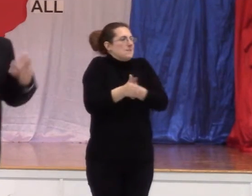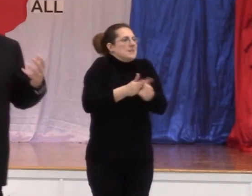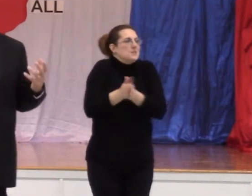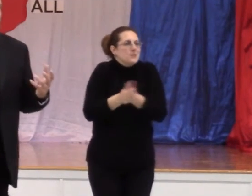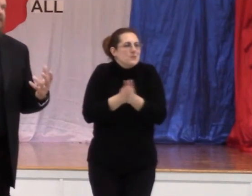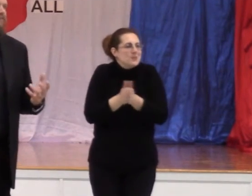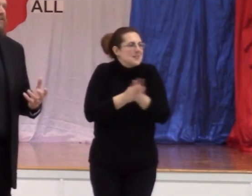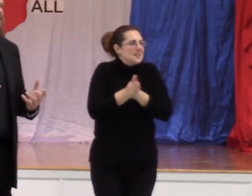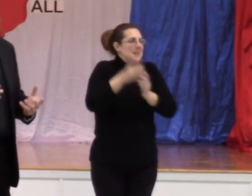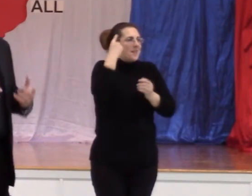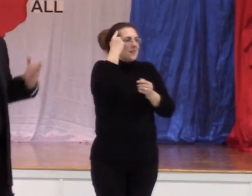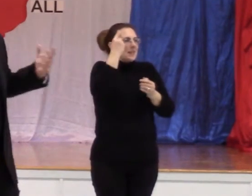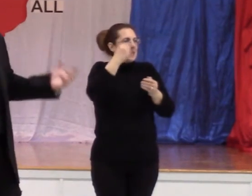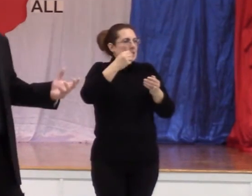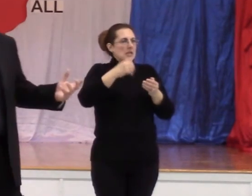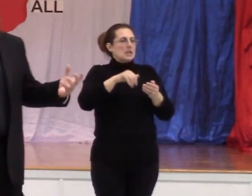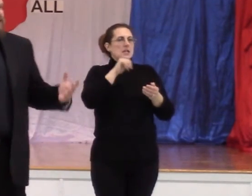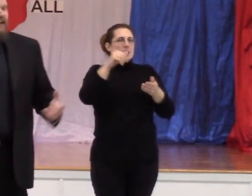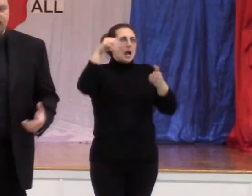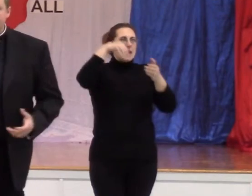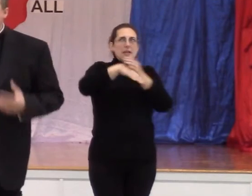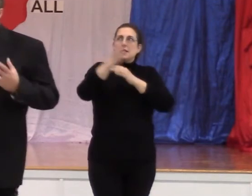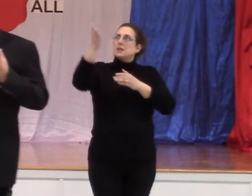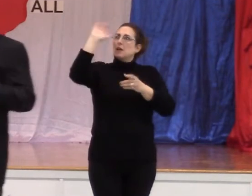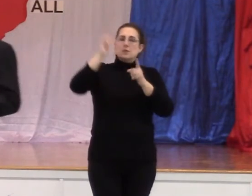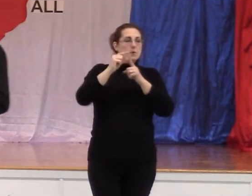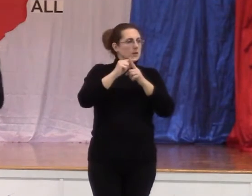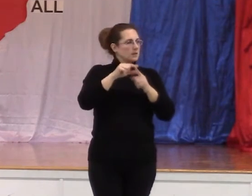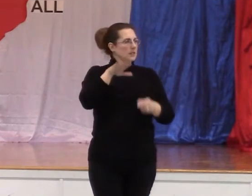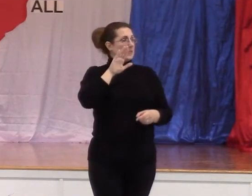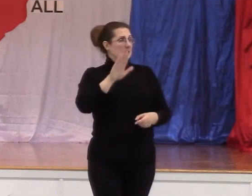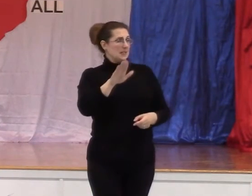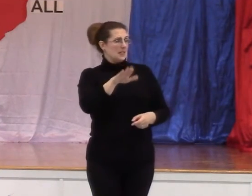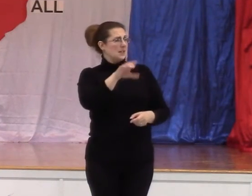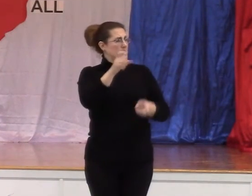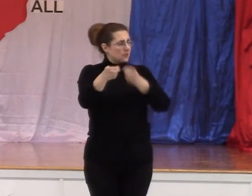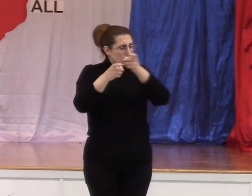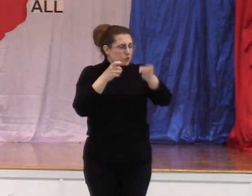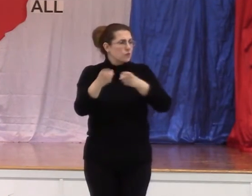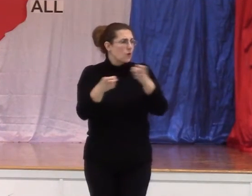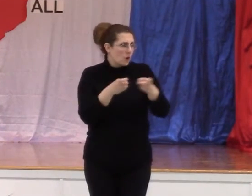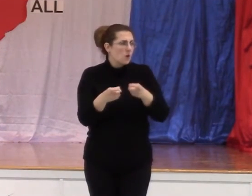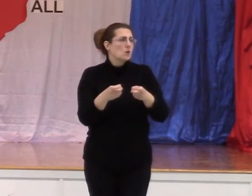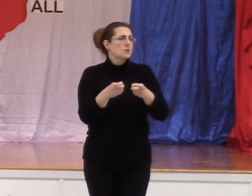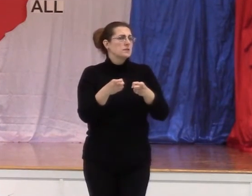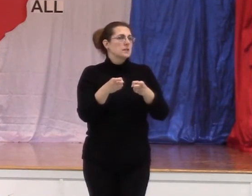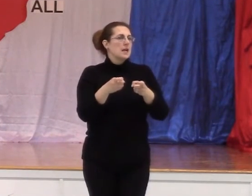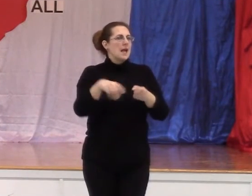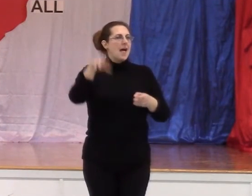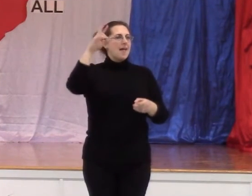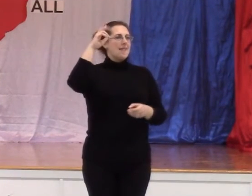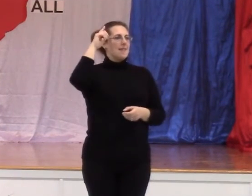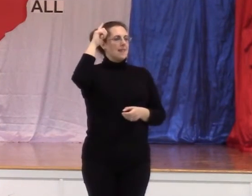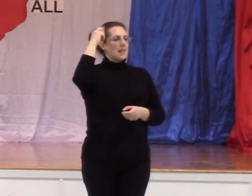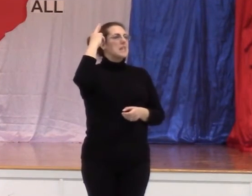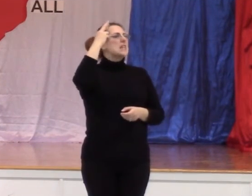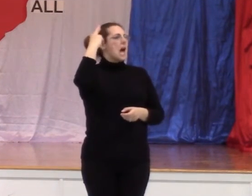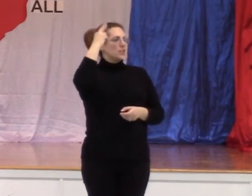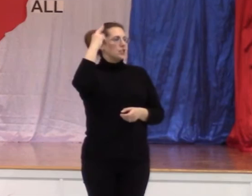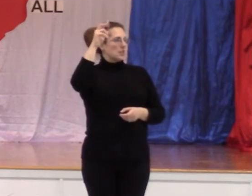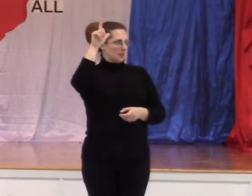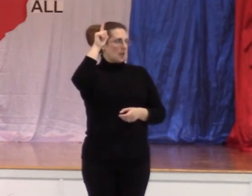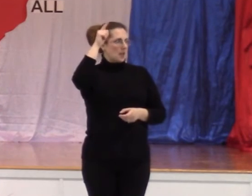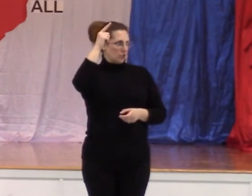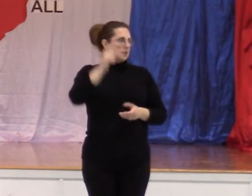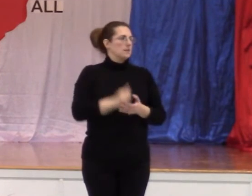thinking outside of the Word of God. Calvin, for him, what rules and dictates everything is logic.